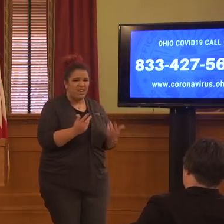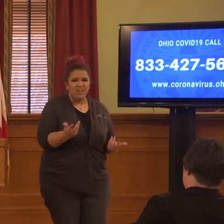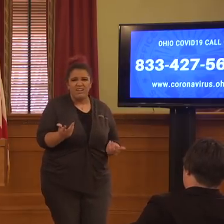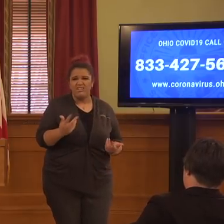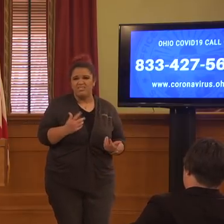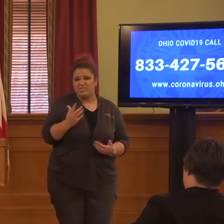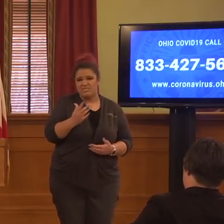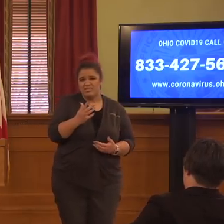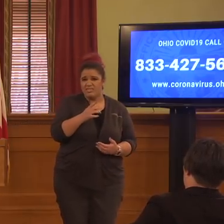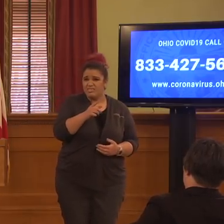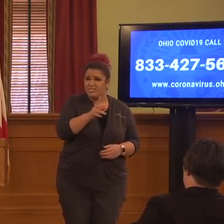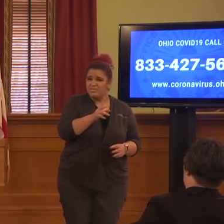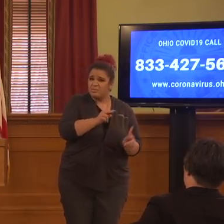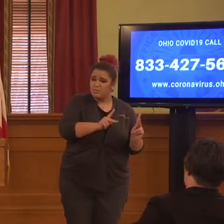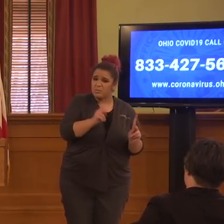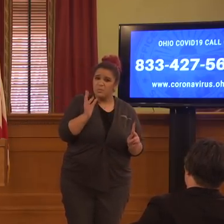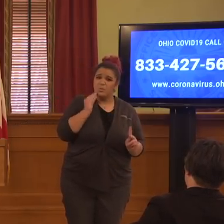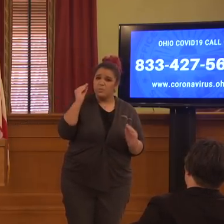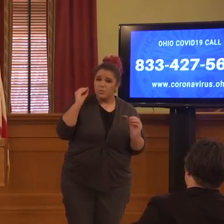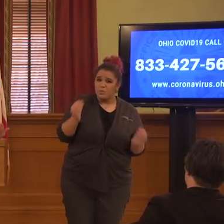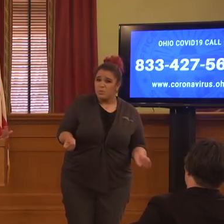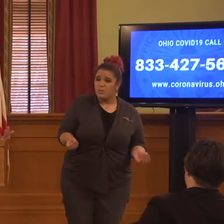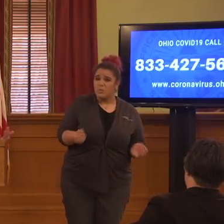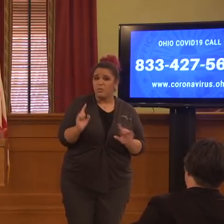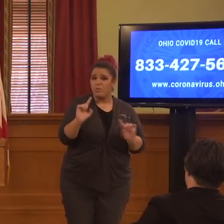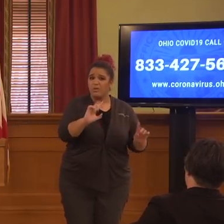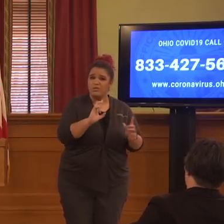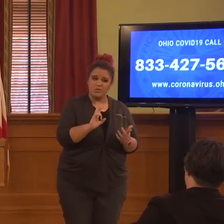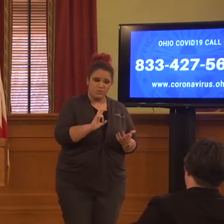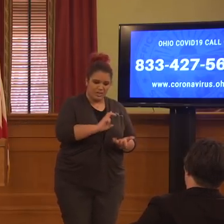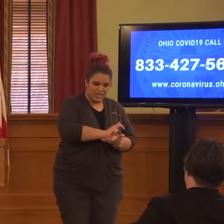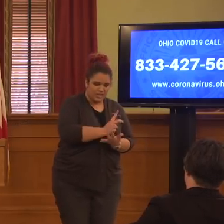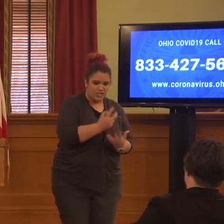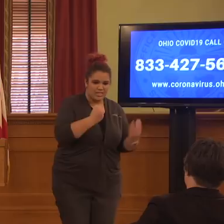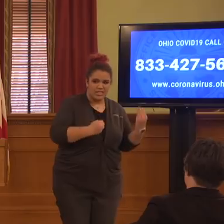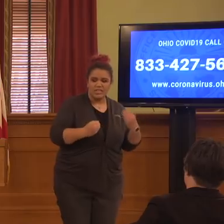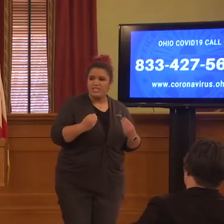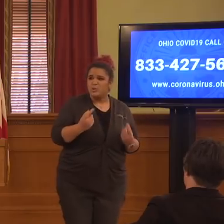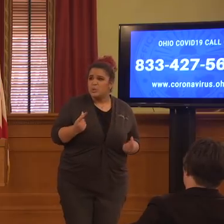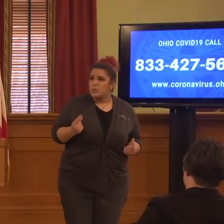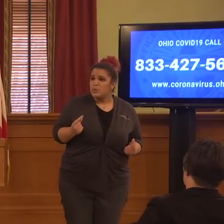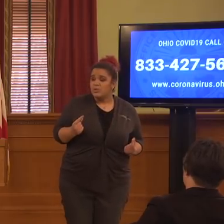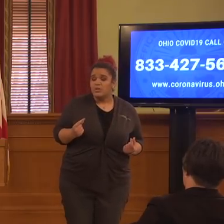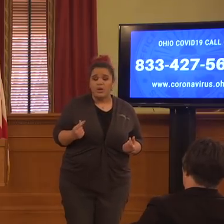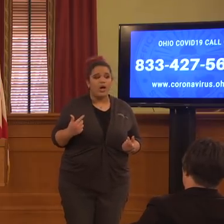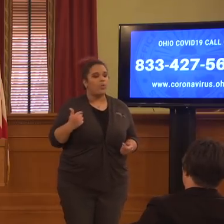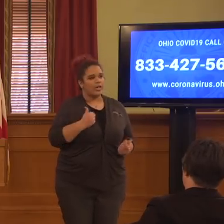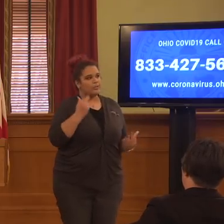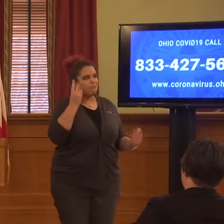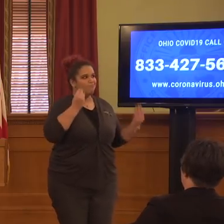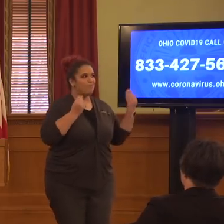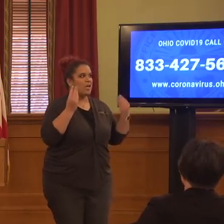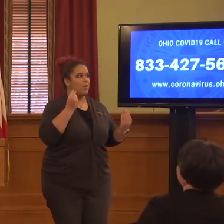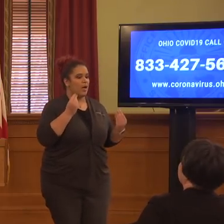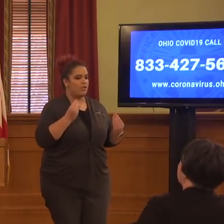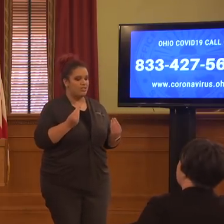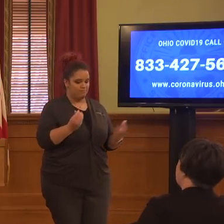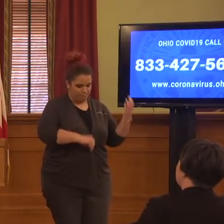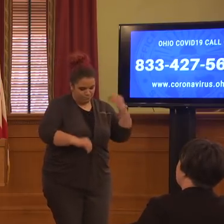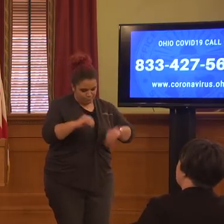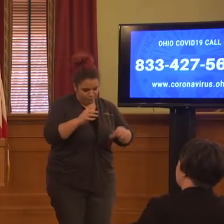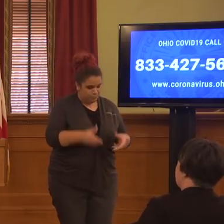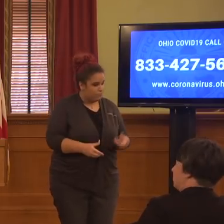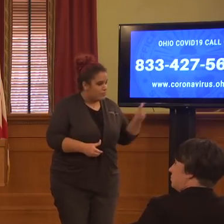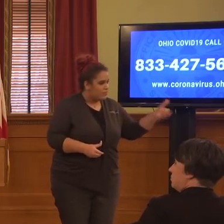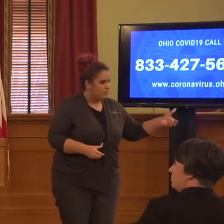What are we going to do? Well, they're looking at things like not sit around and eat, but packaging it. But I'm not going to, no one from my